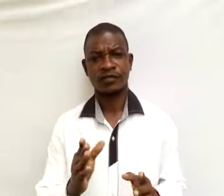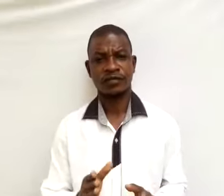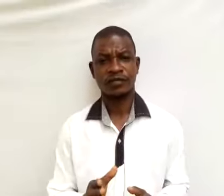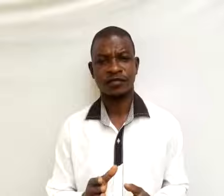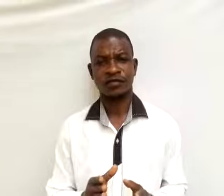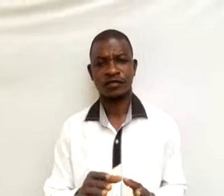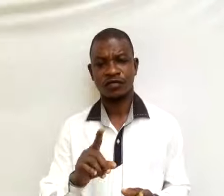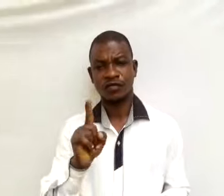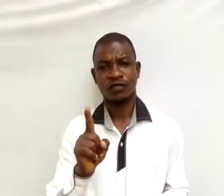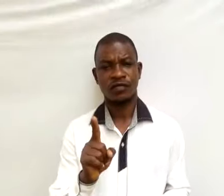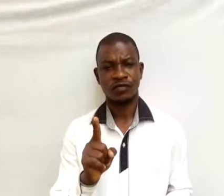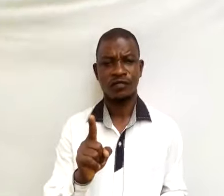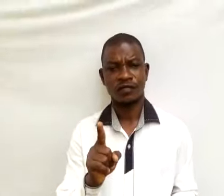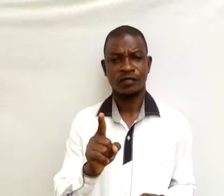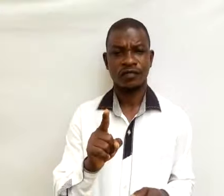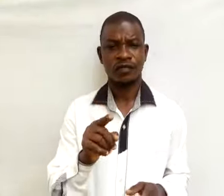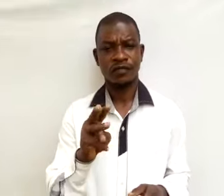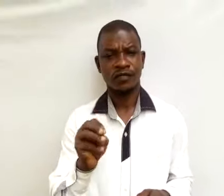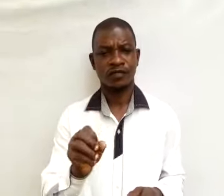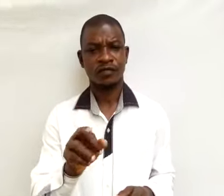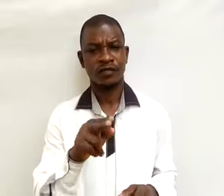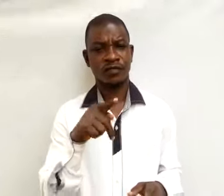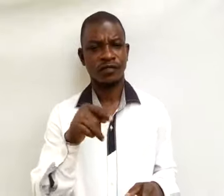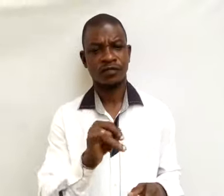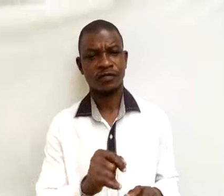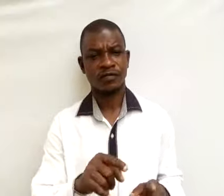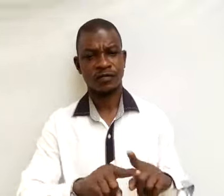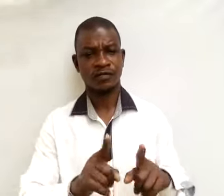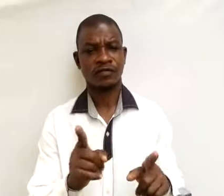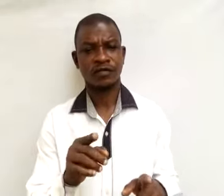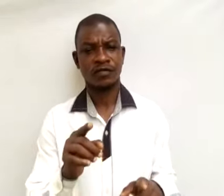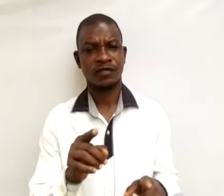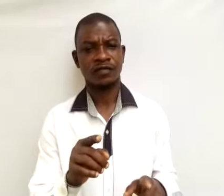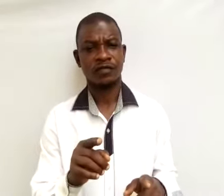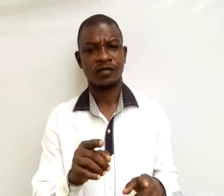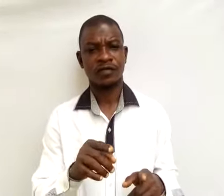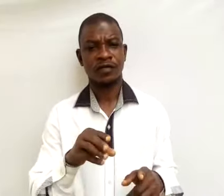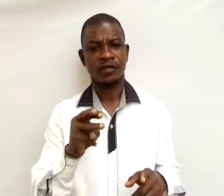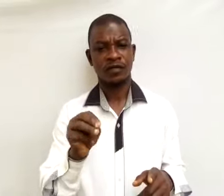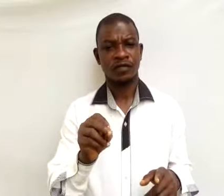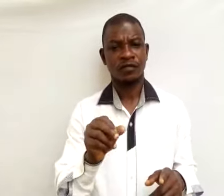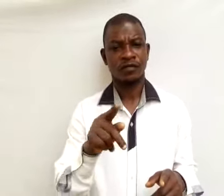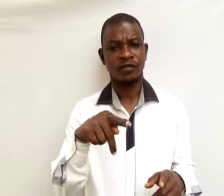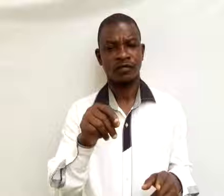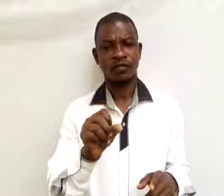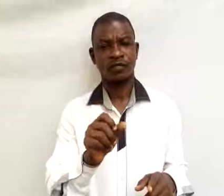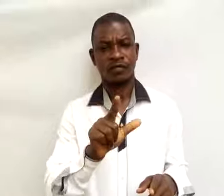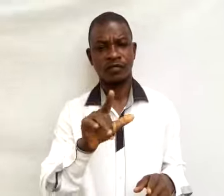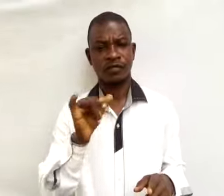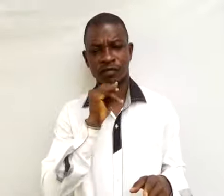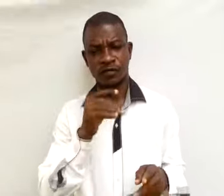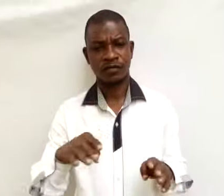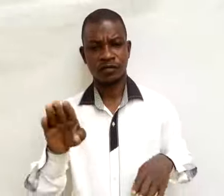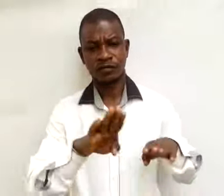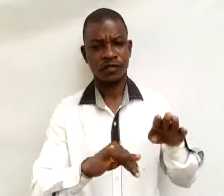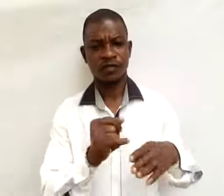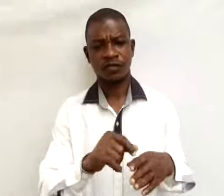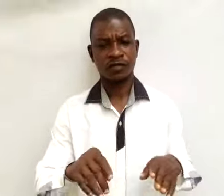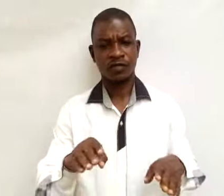1. Morphological variation. Morphology is the branch of biology which studies the